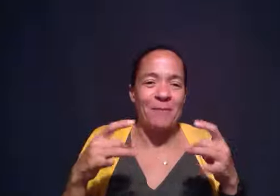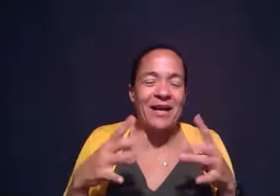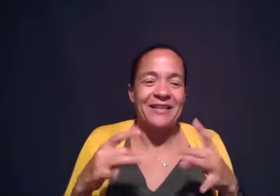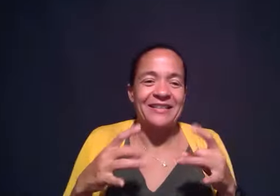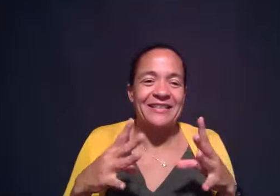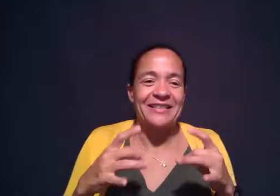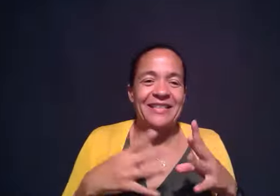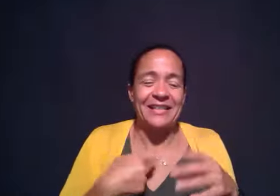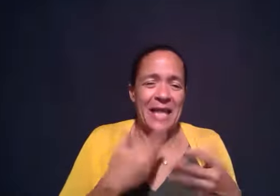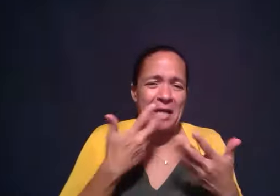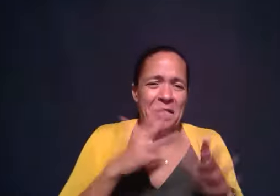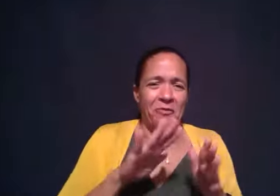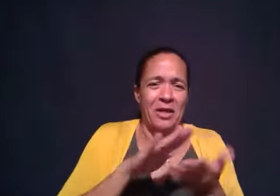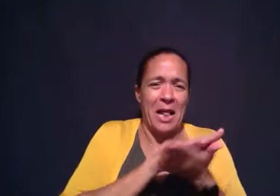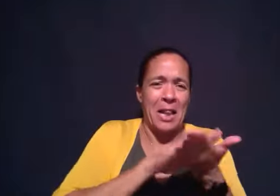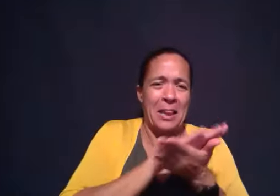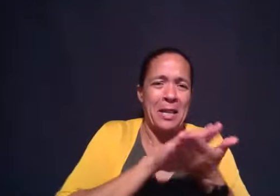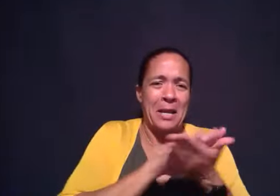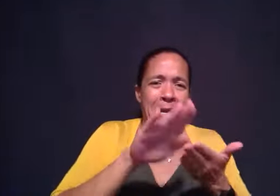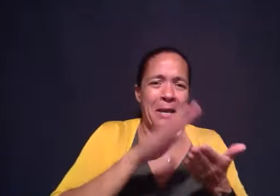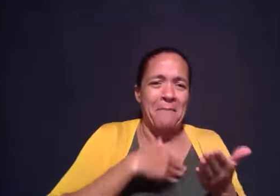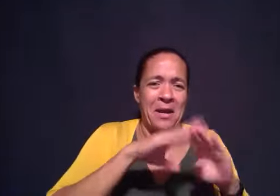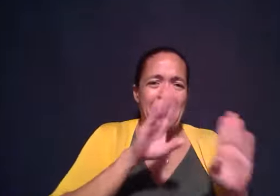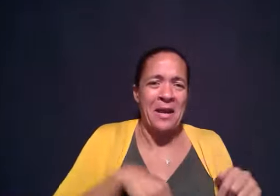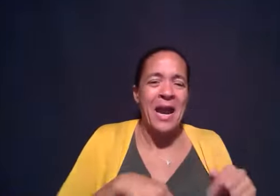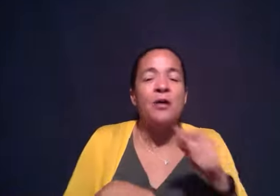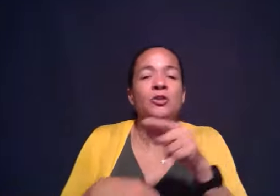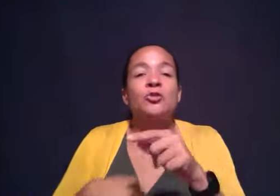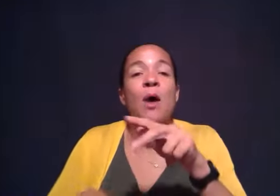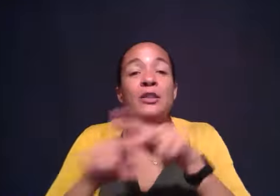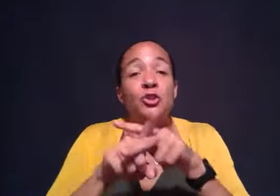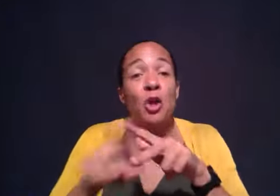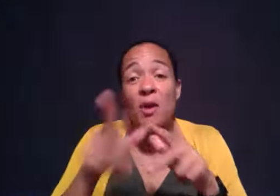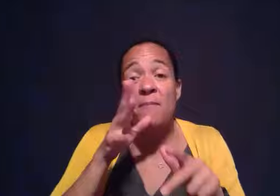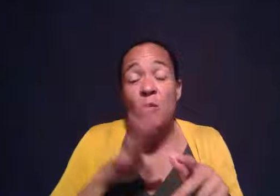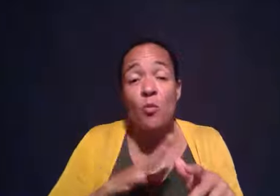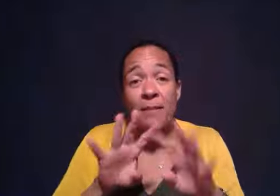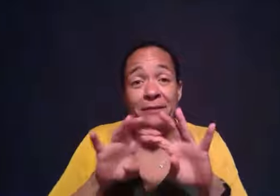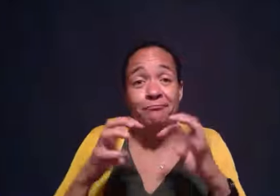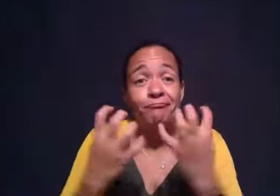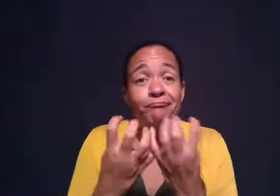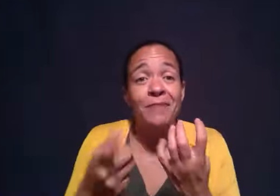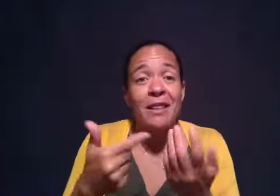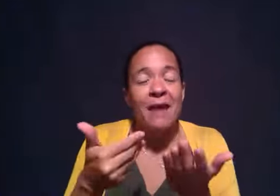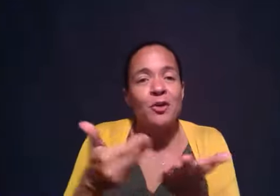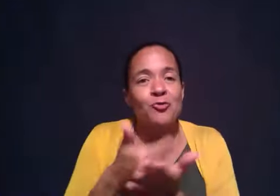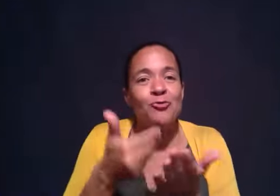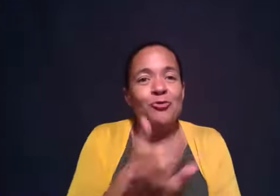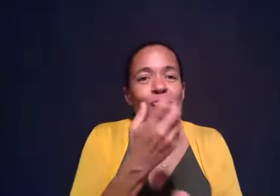I showed up that very first week, and there were these women sitting around the table, and they had brand new 12 and 12s, and they had highlighters, and they were so